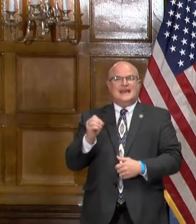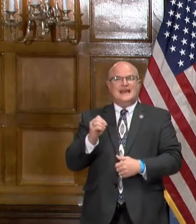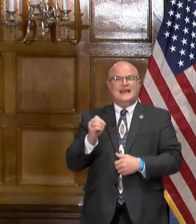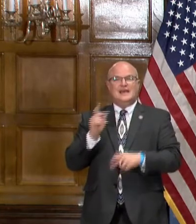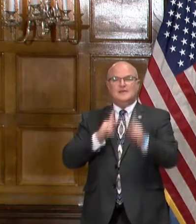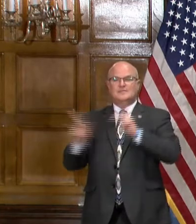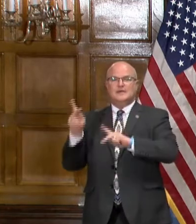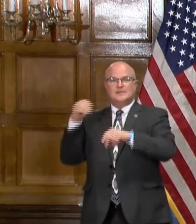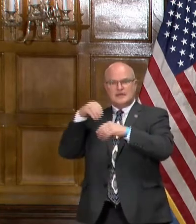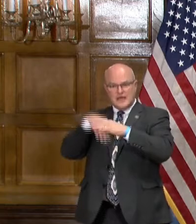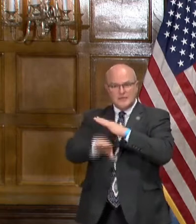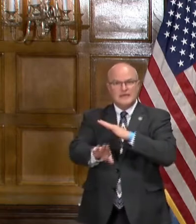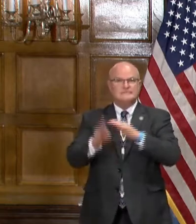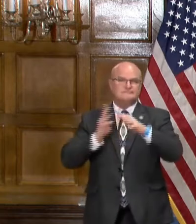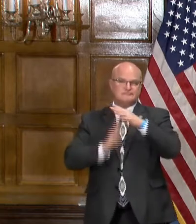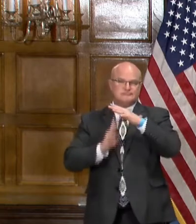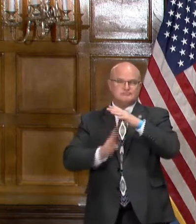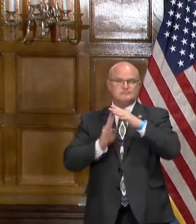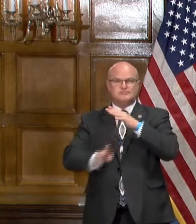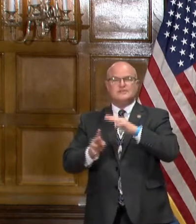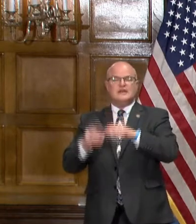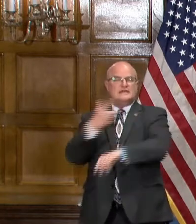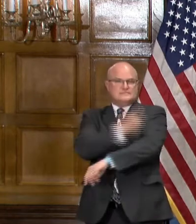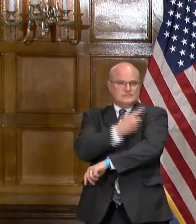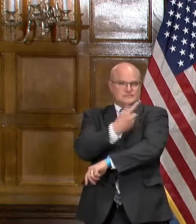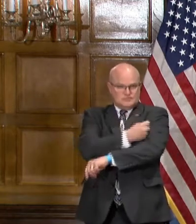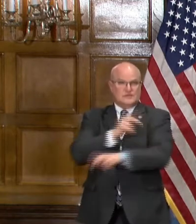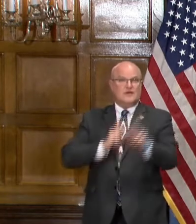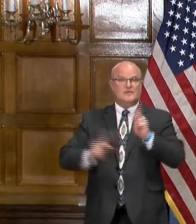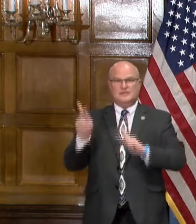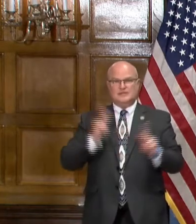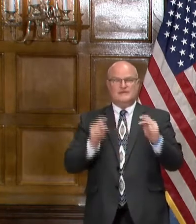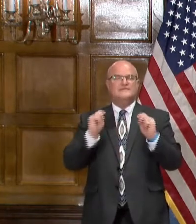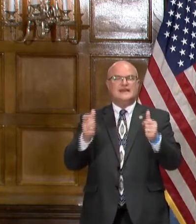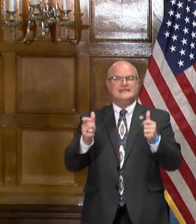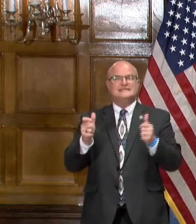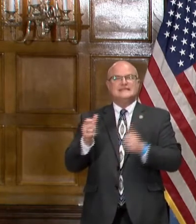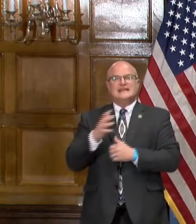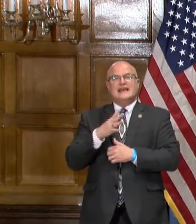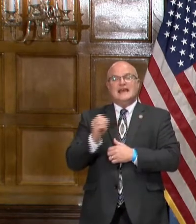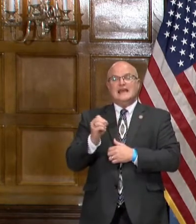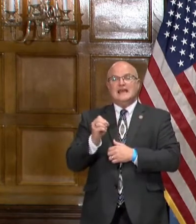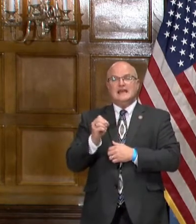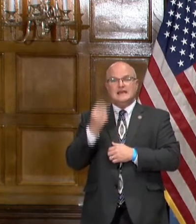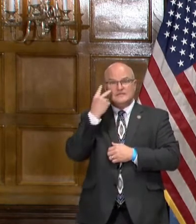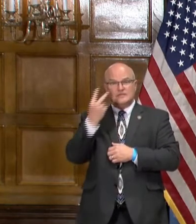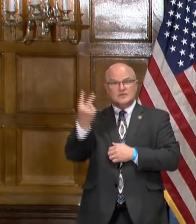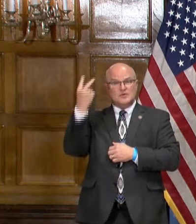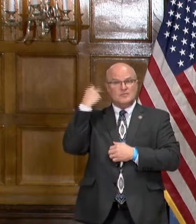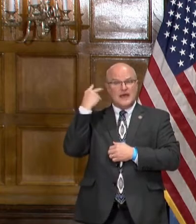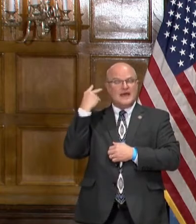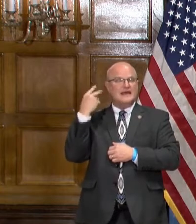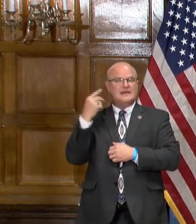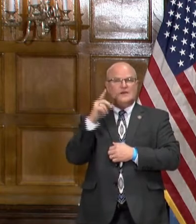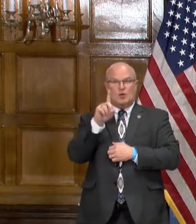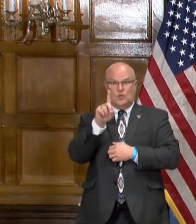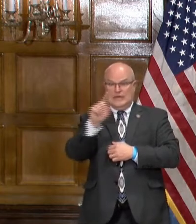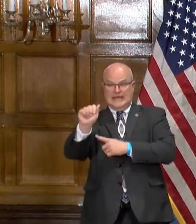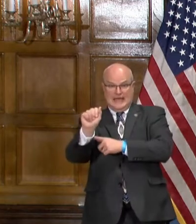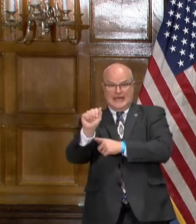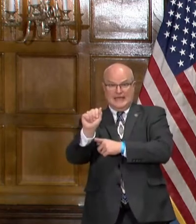coming in, they're moving out, we're getting into the arms of Arkansans. And if you look back on where we were in